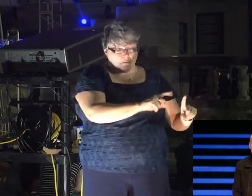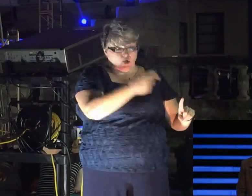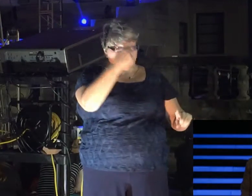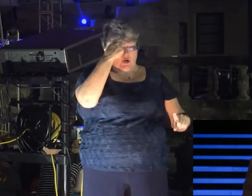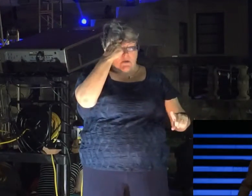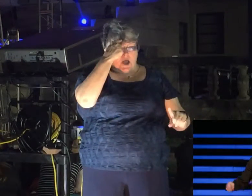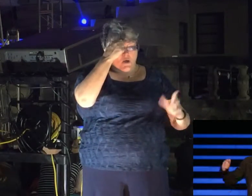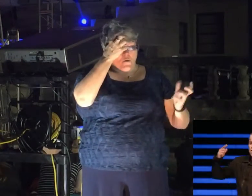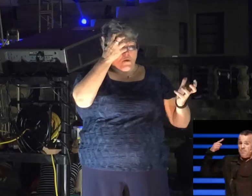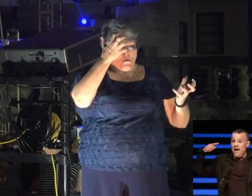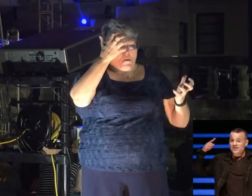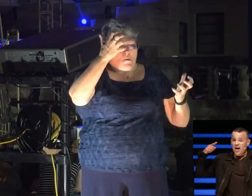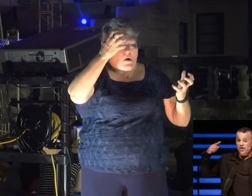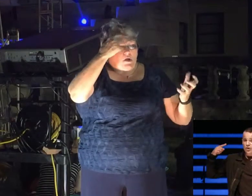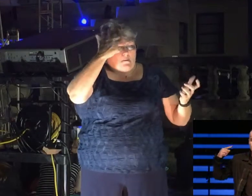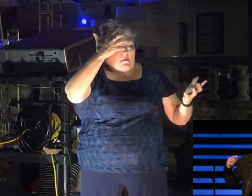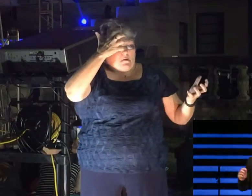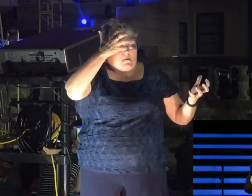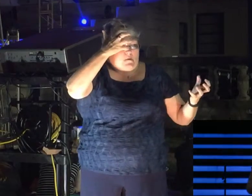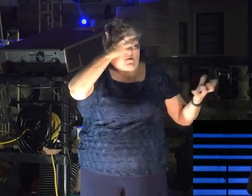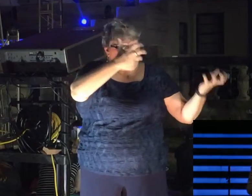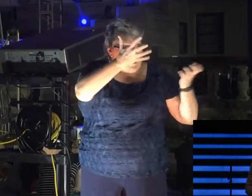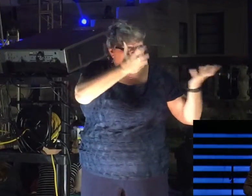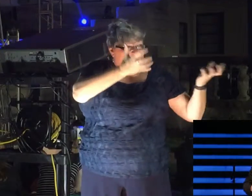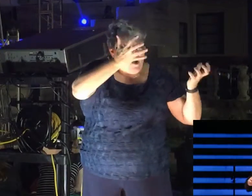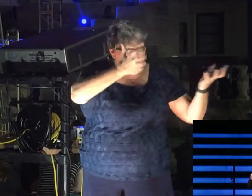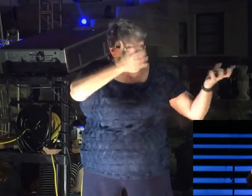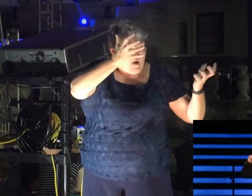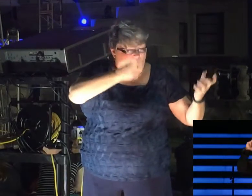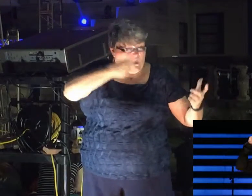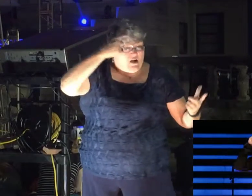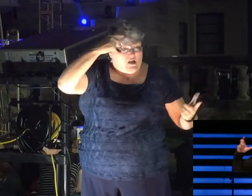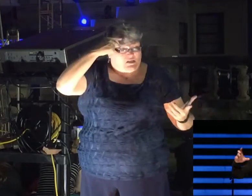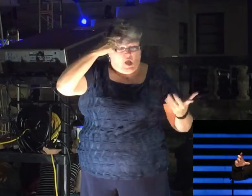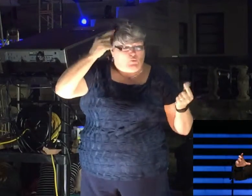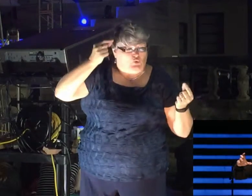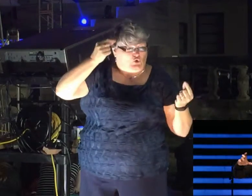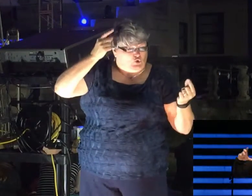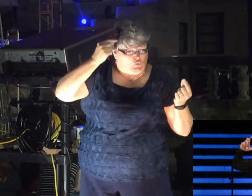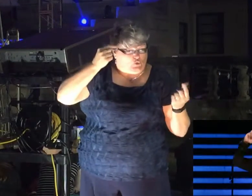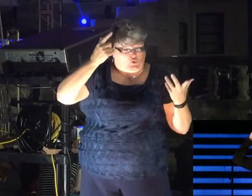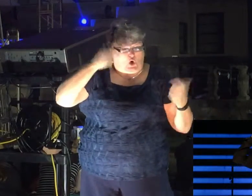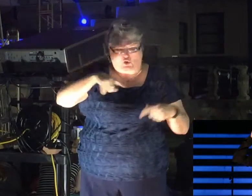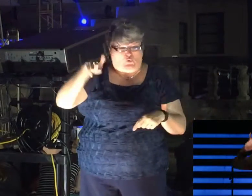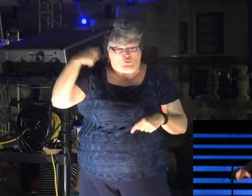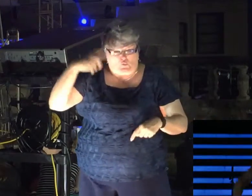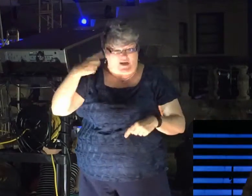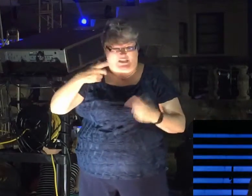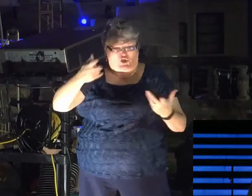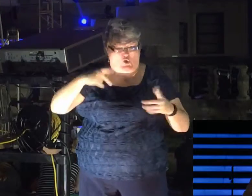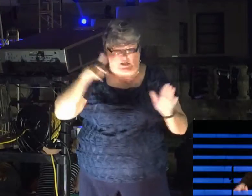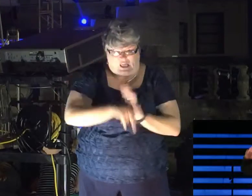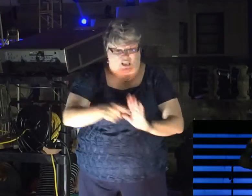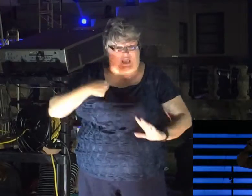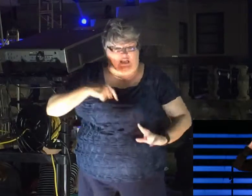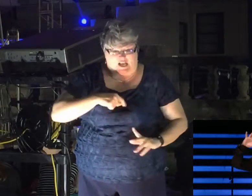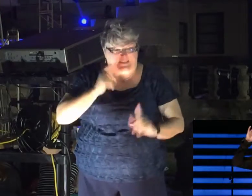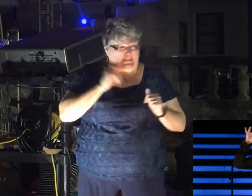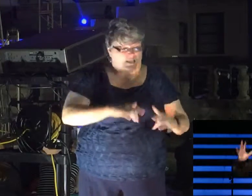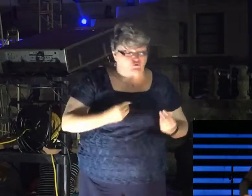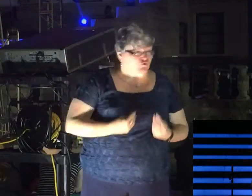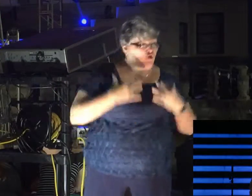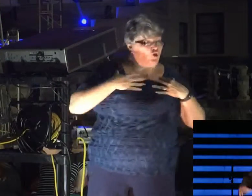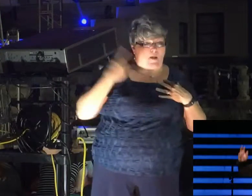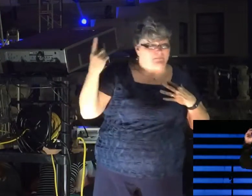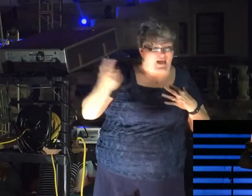and what will happen is it will begin to crave it. It will begin to scream for it. It will begin to say, what are you doing? Are you insane? You're